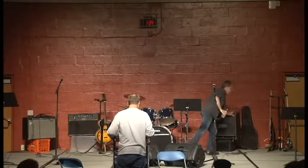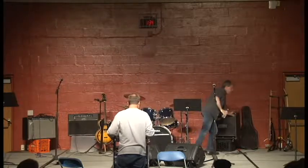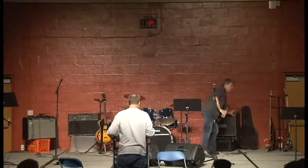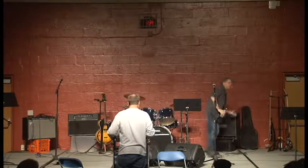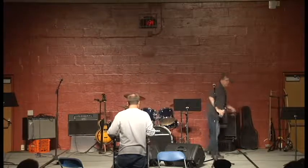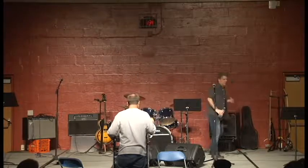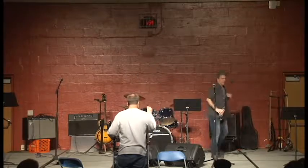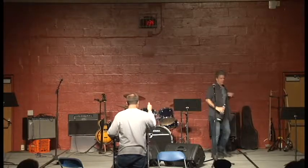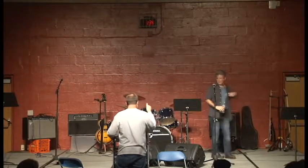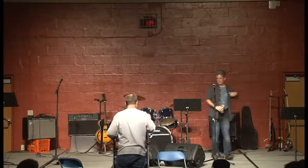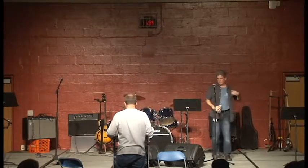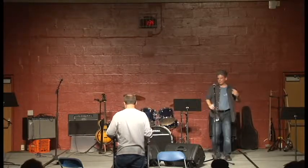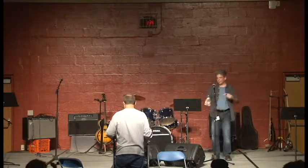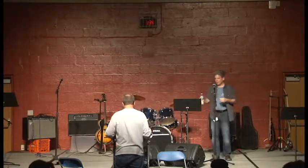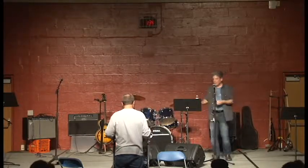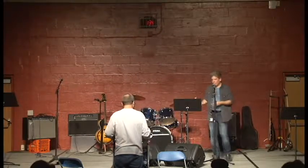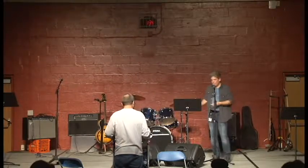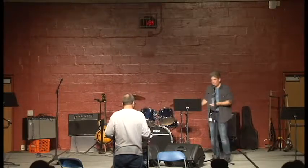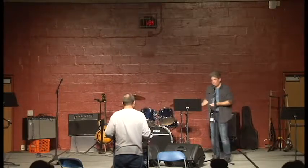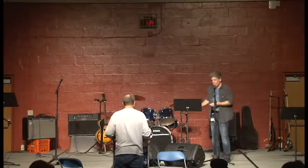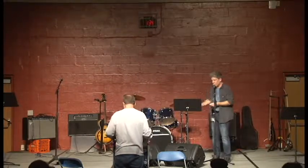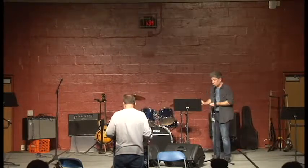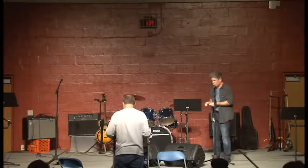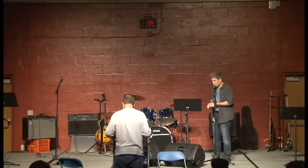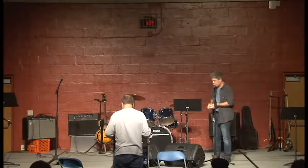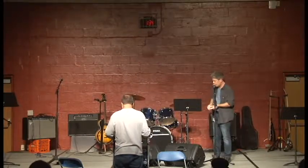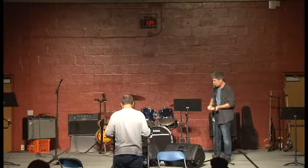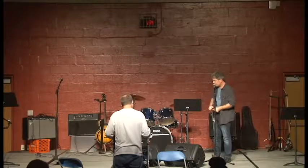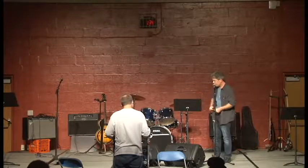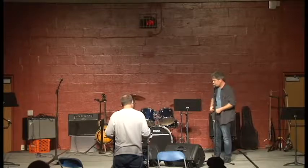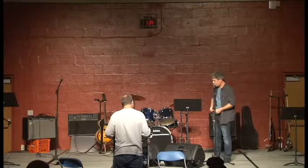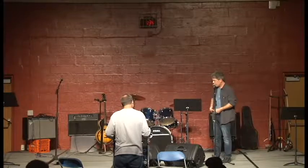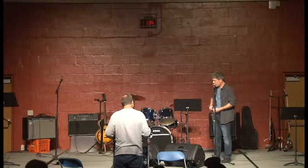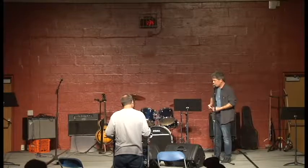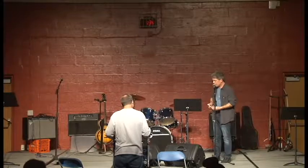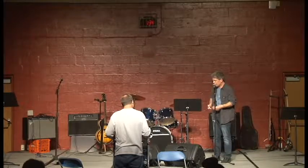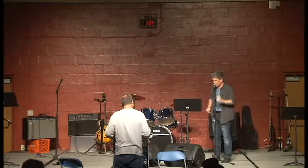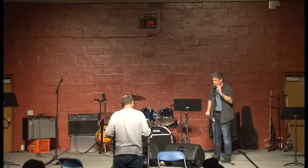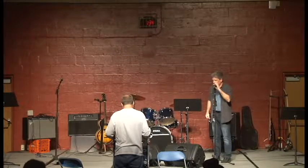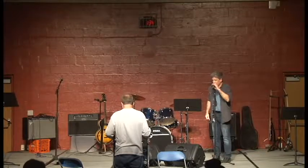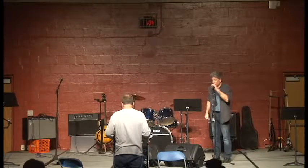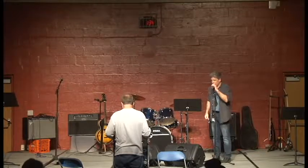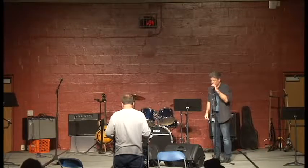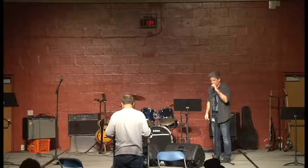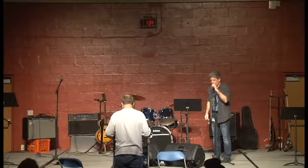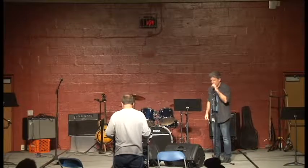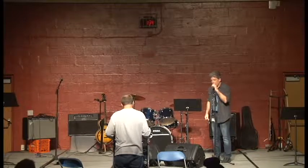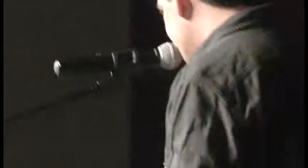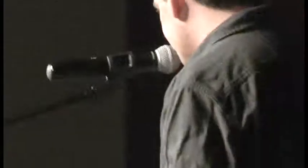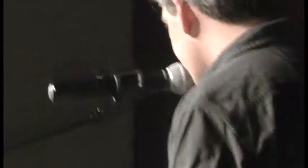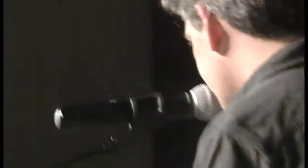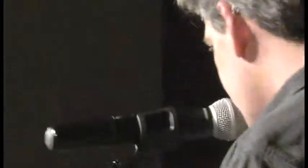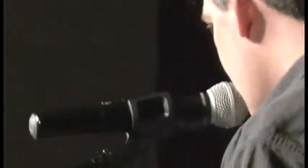Alex Nunn,